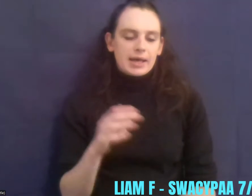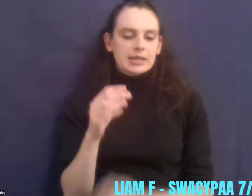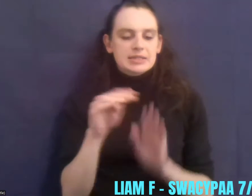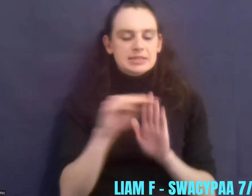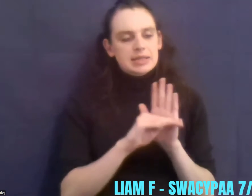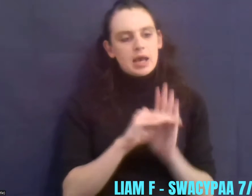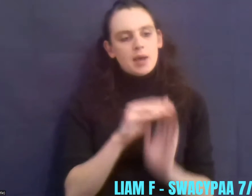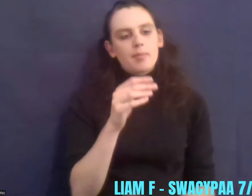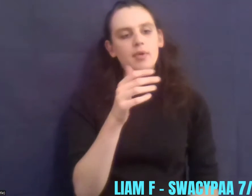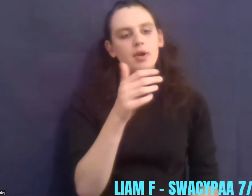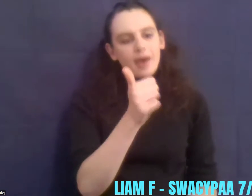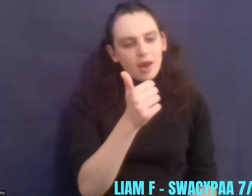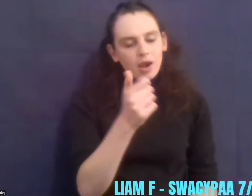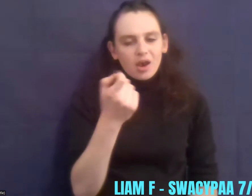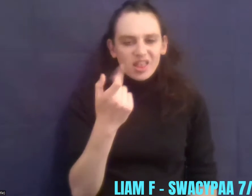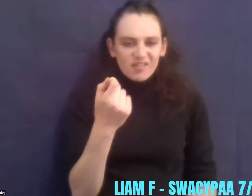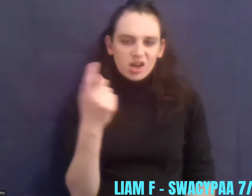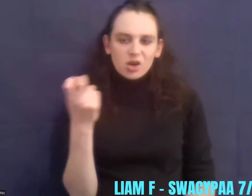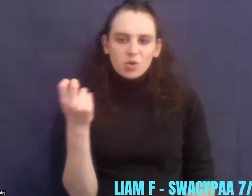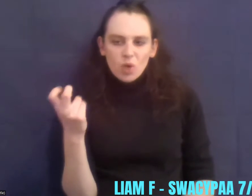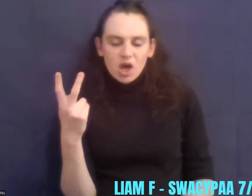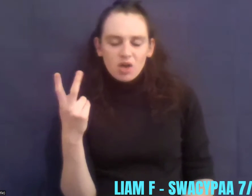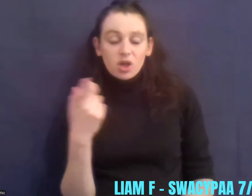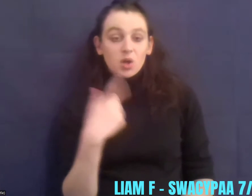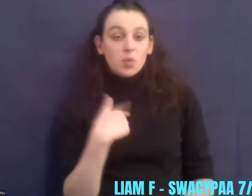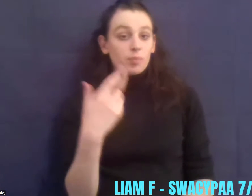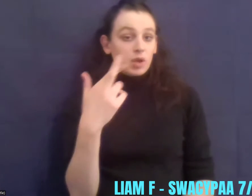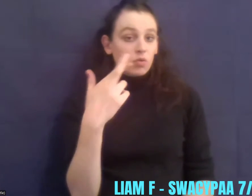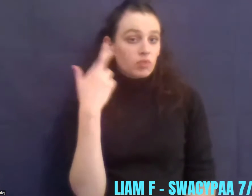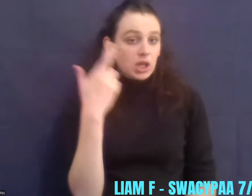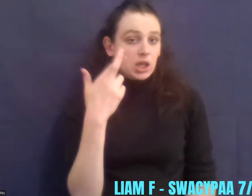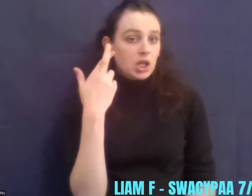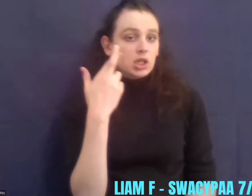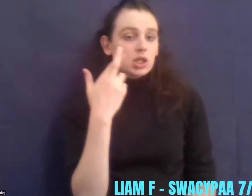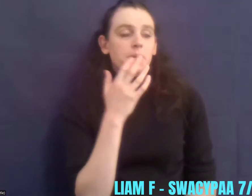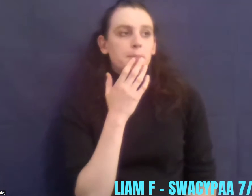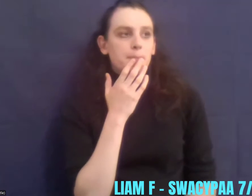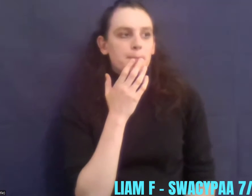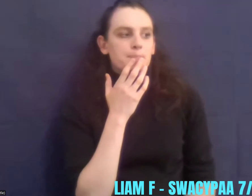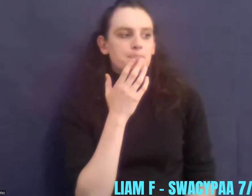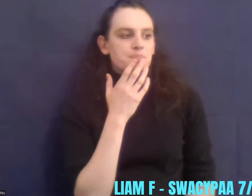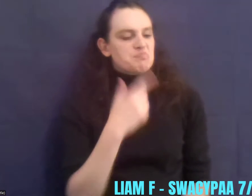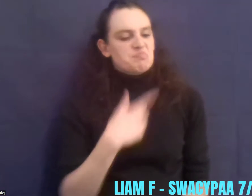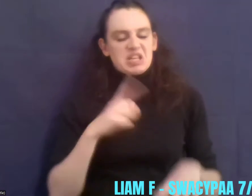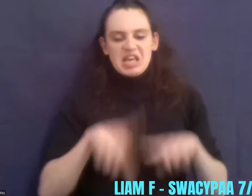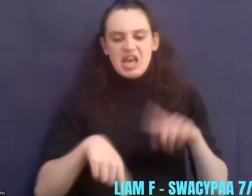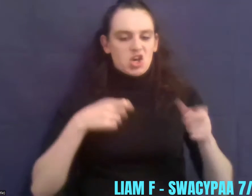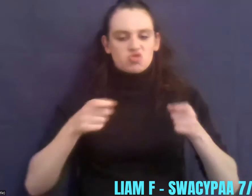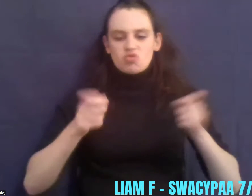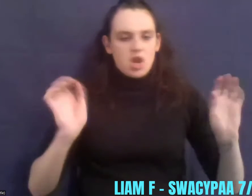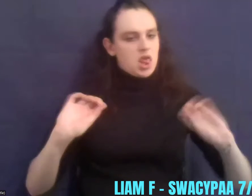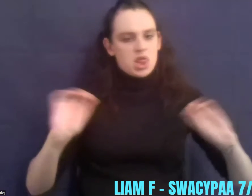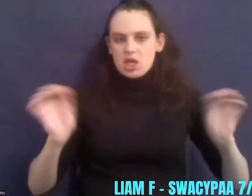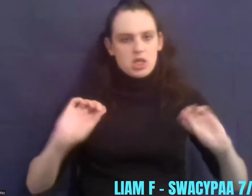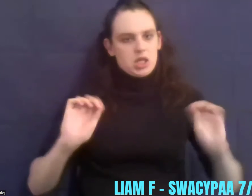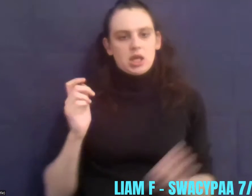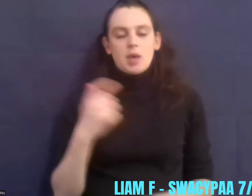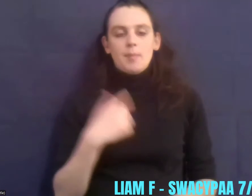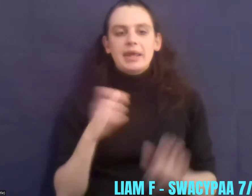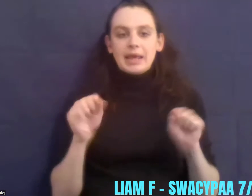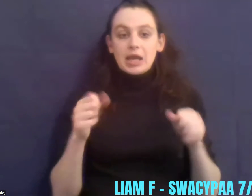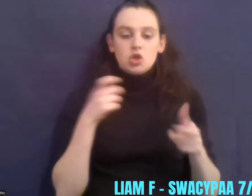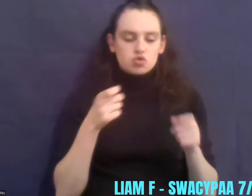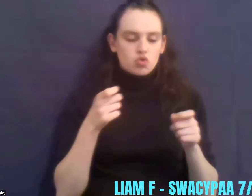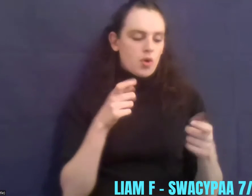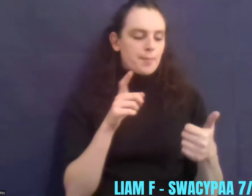12, I really realize that I can't control anything. The only things I can control in this world are